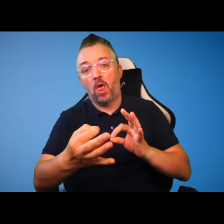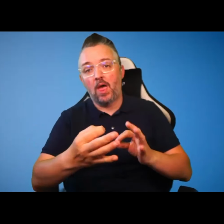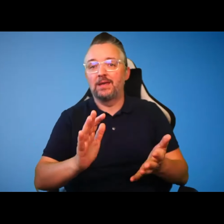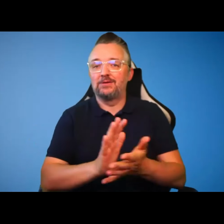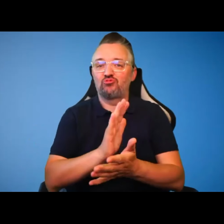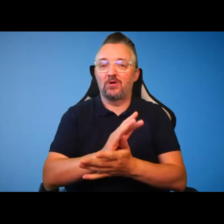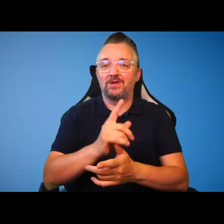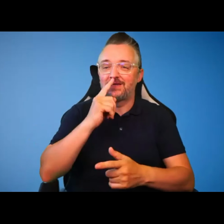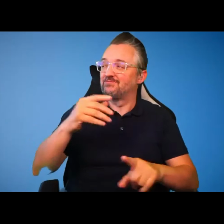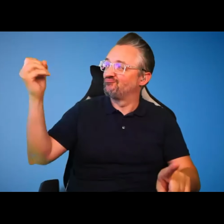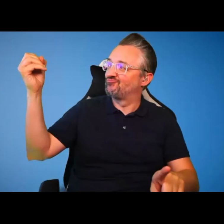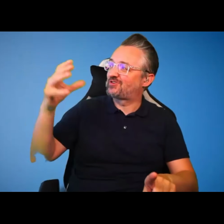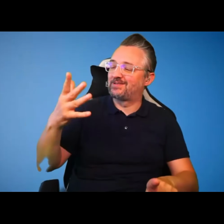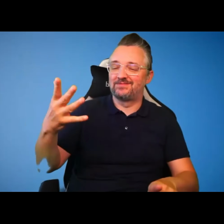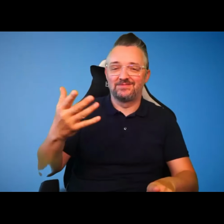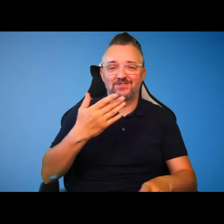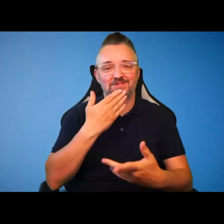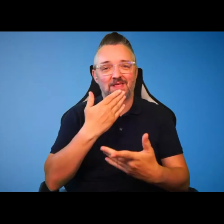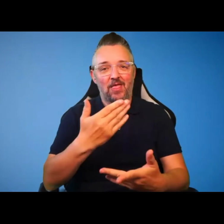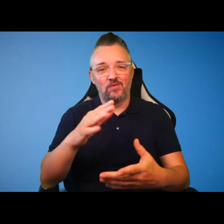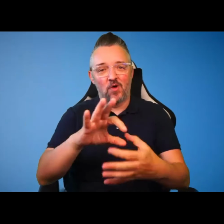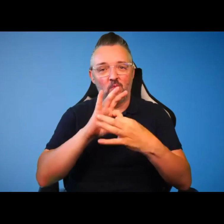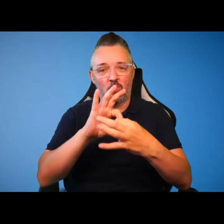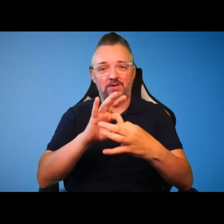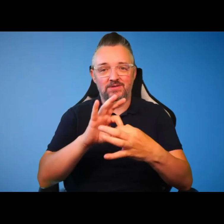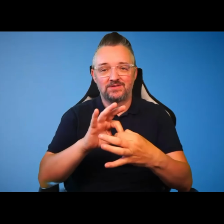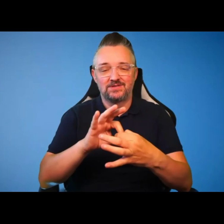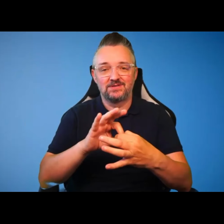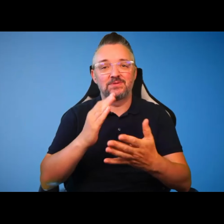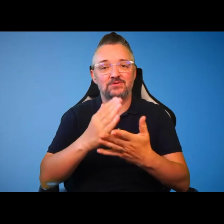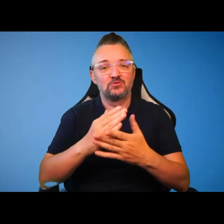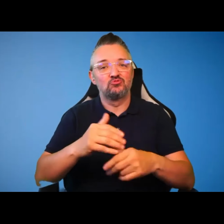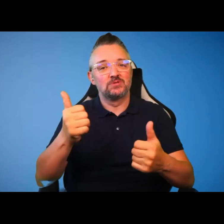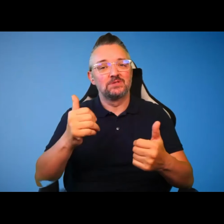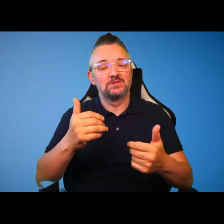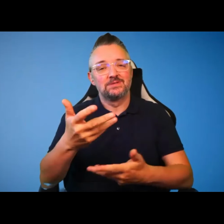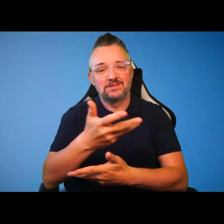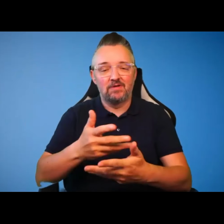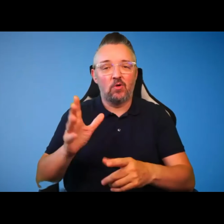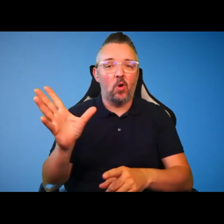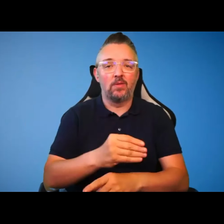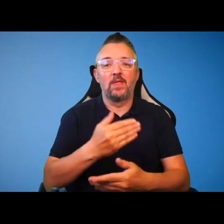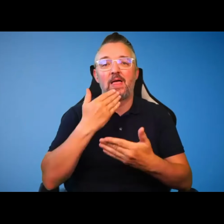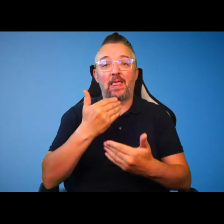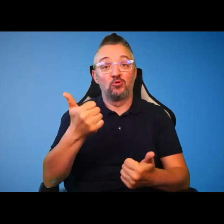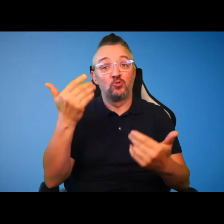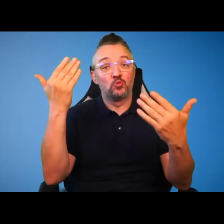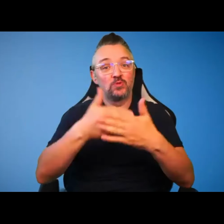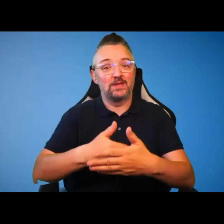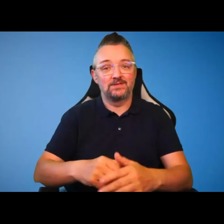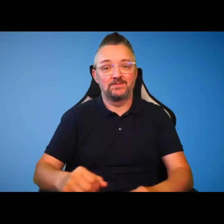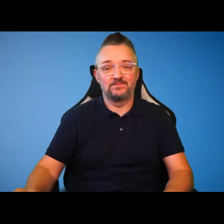evening in the sunshine. But thank you all for engaging. I think it's been a very rich discussion for us all. Thank you and good night.